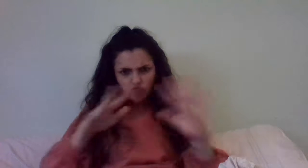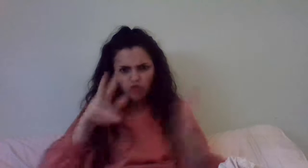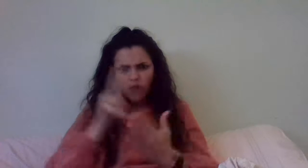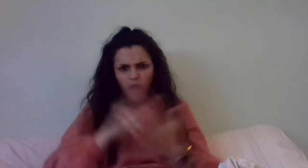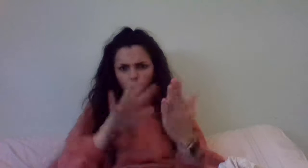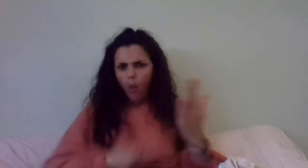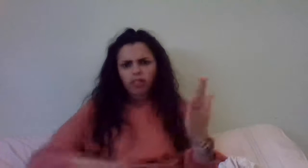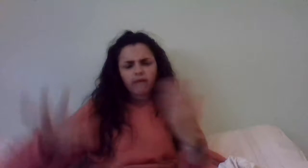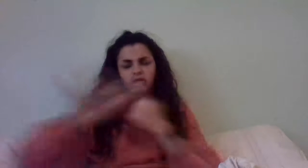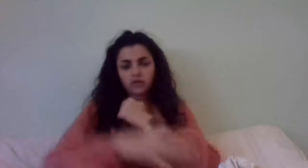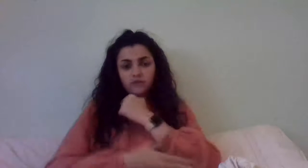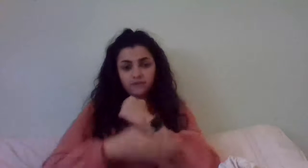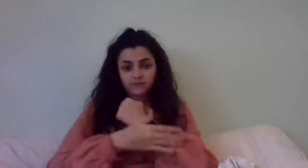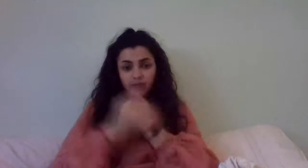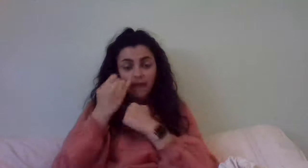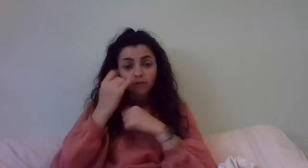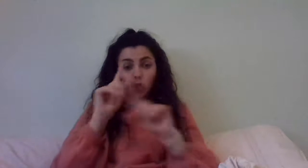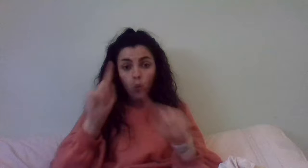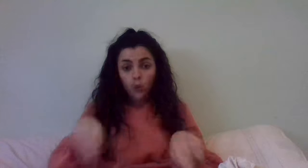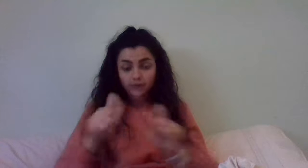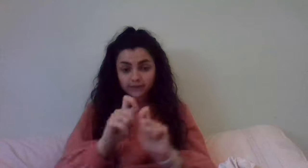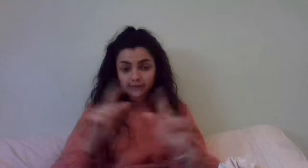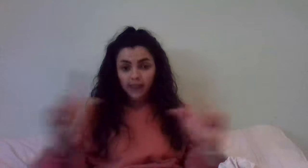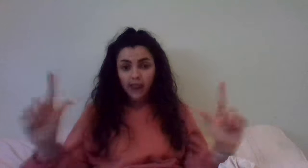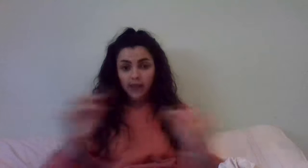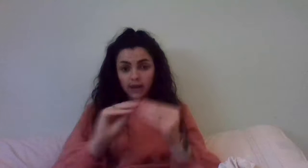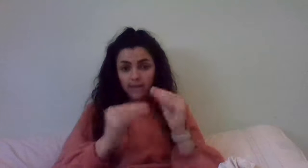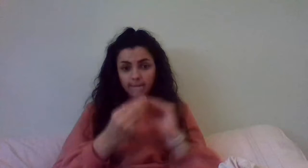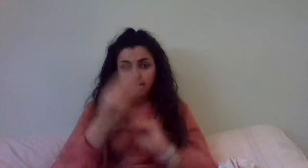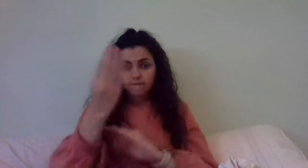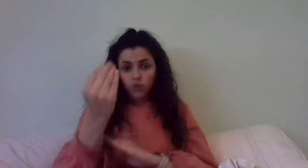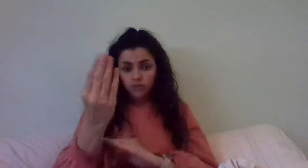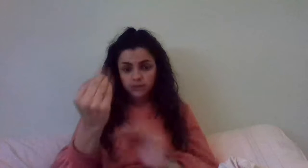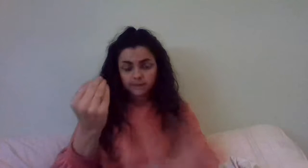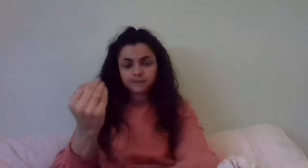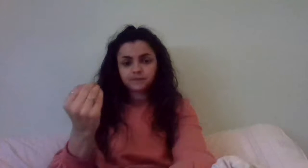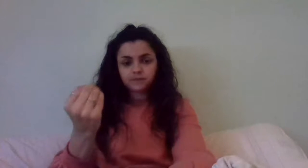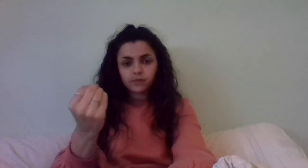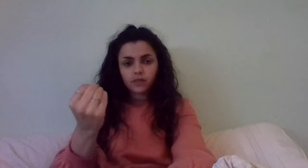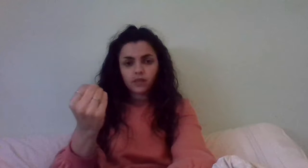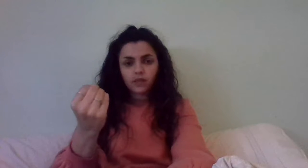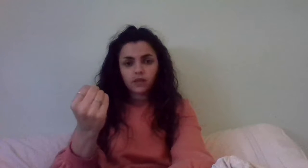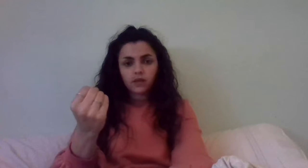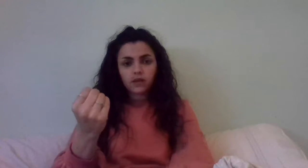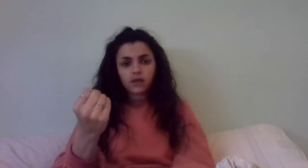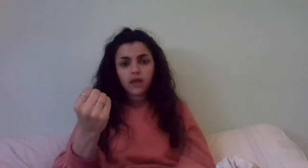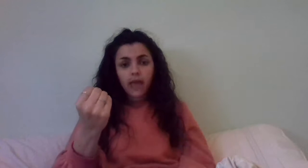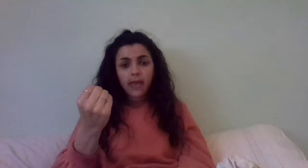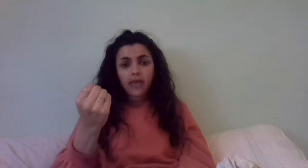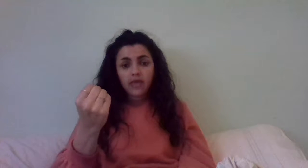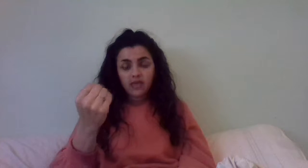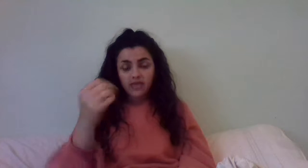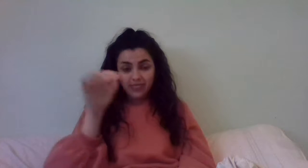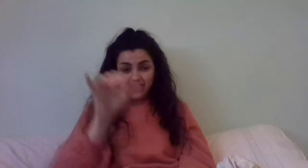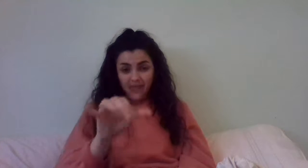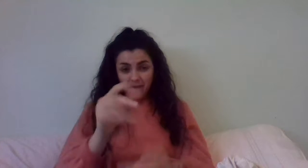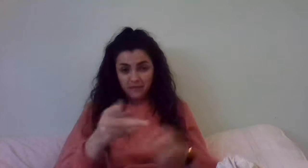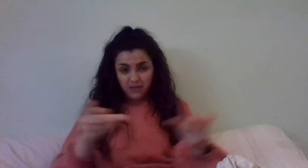if you jump to slide number 14, this is where I'm going to begin the discussion